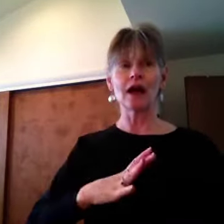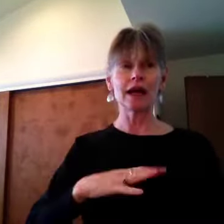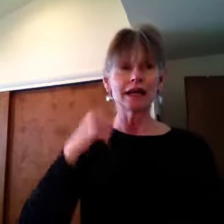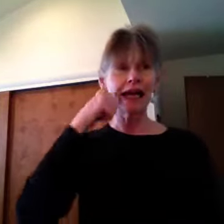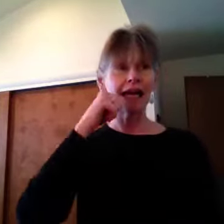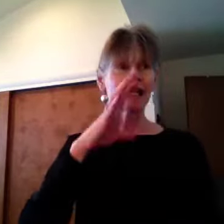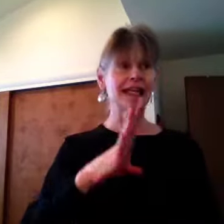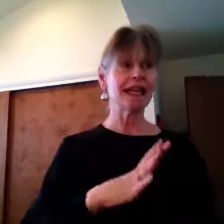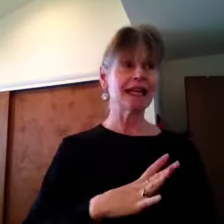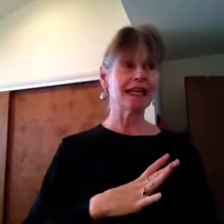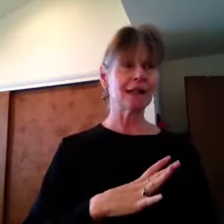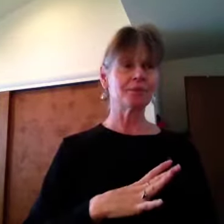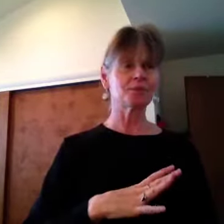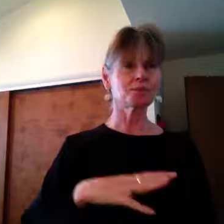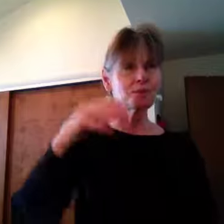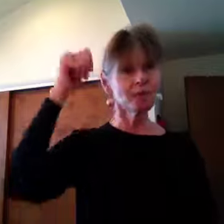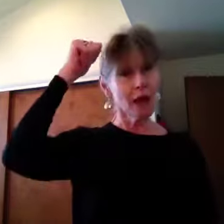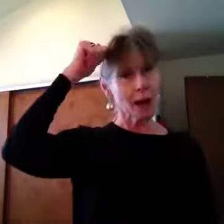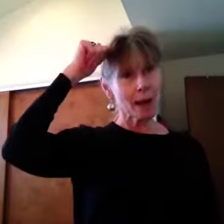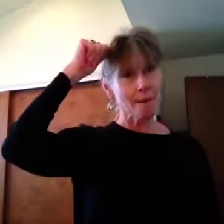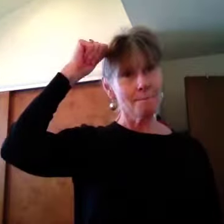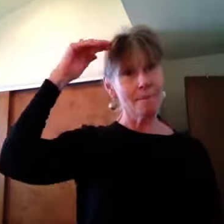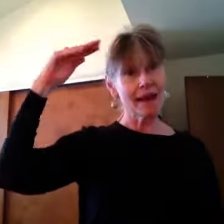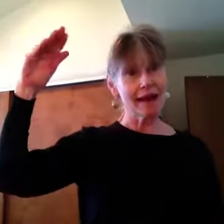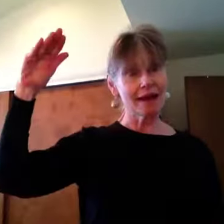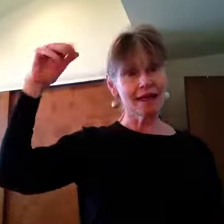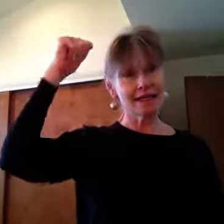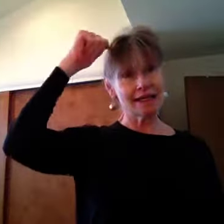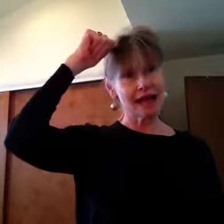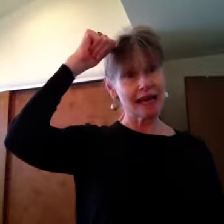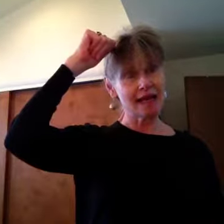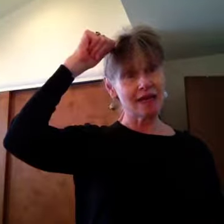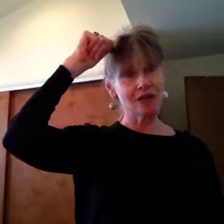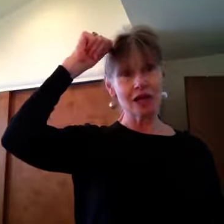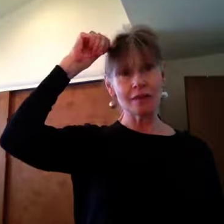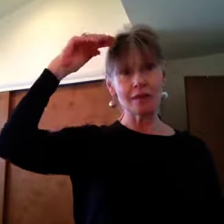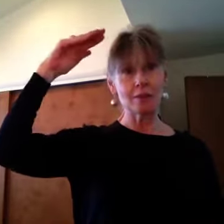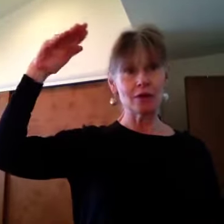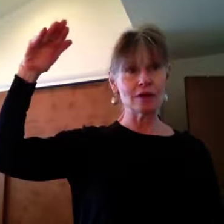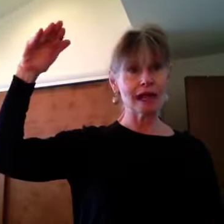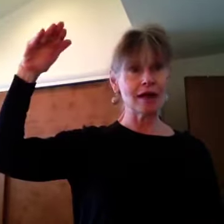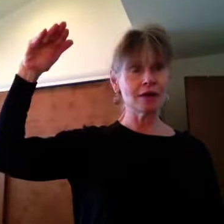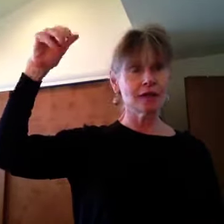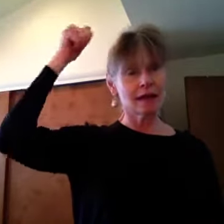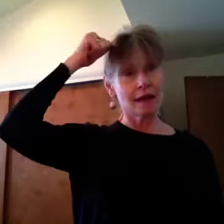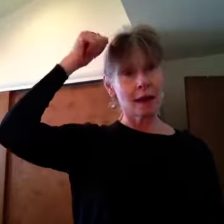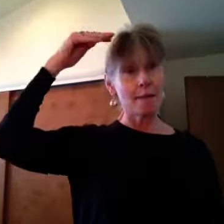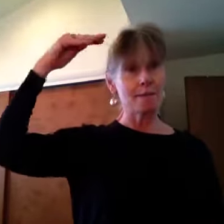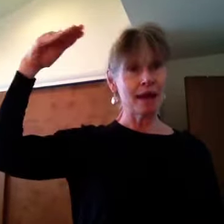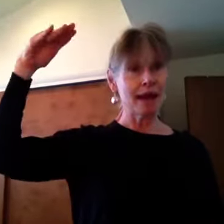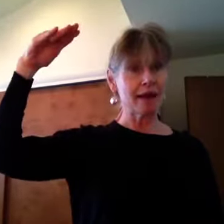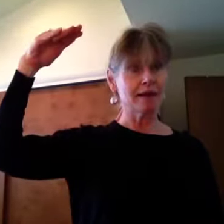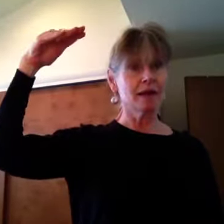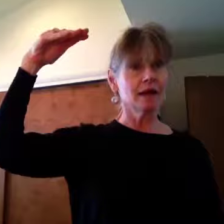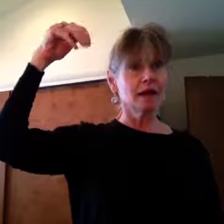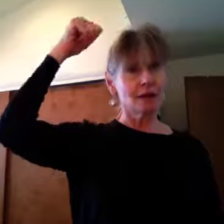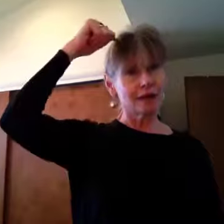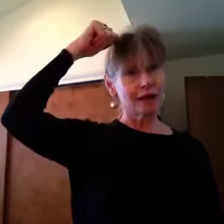fine, lady. Man is an A hand shape that moves out. Man, you could think